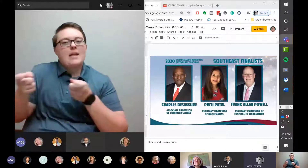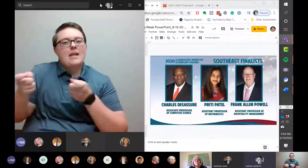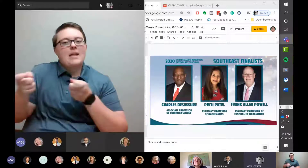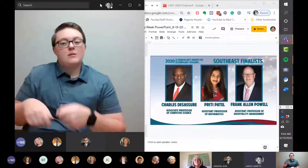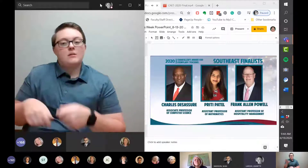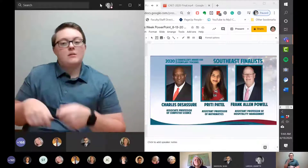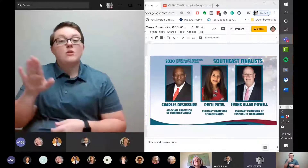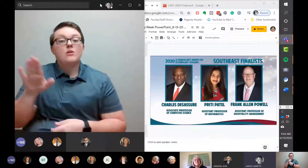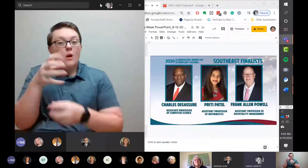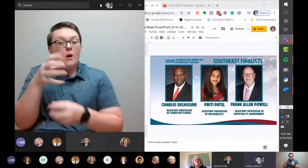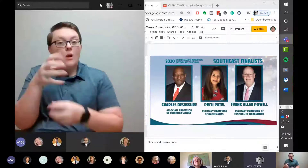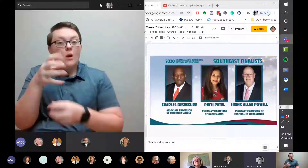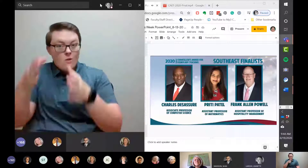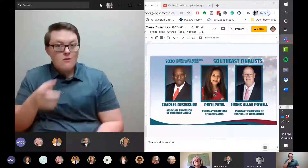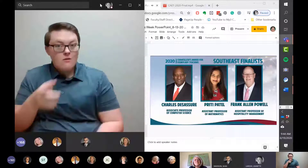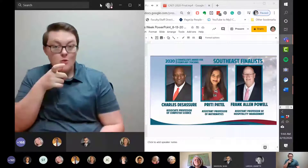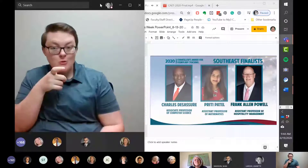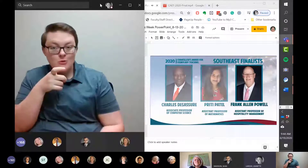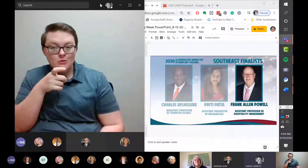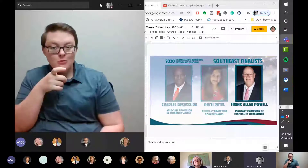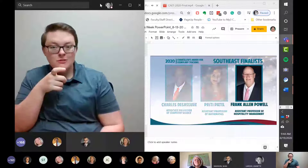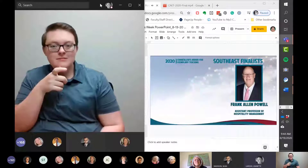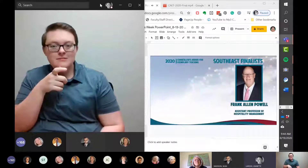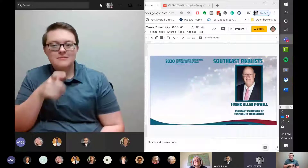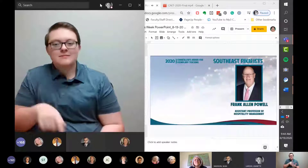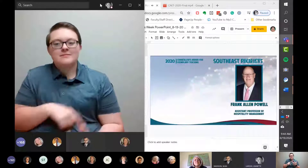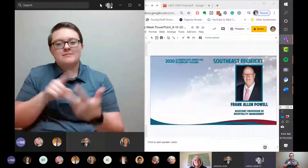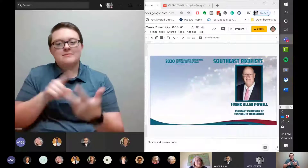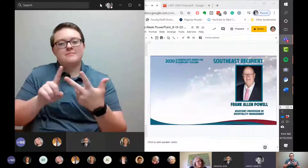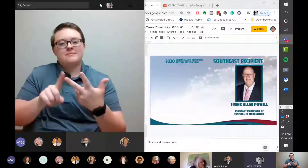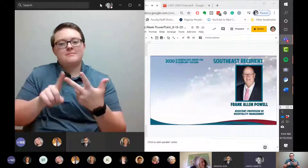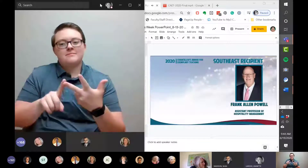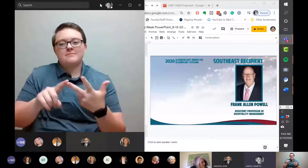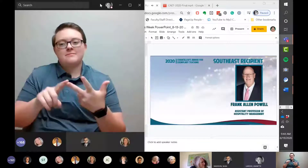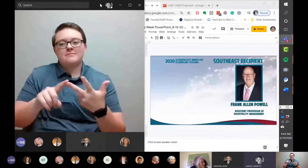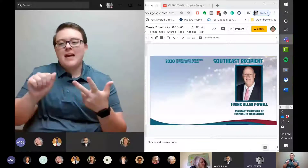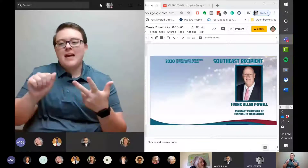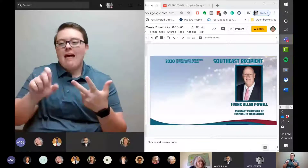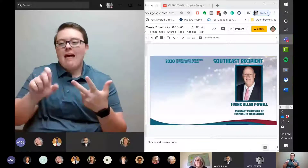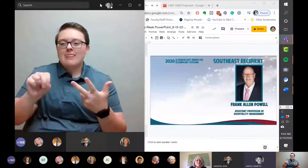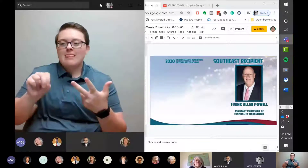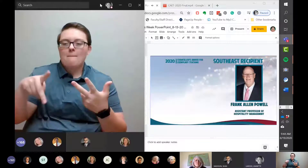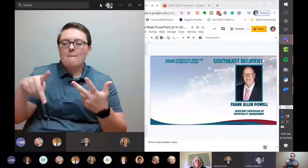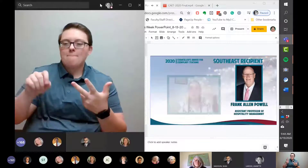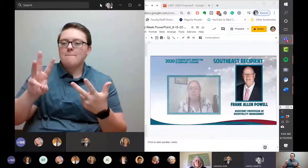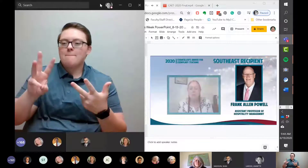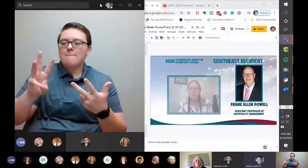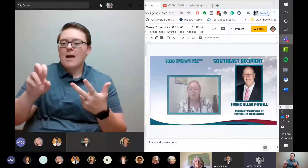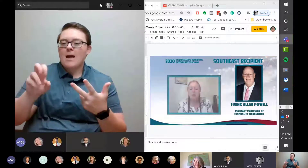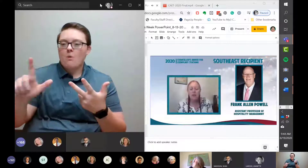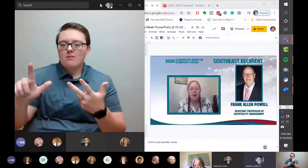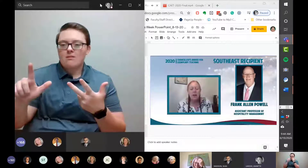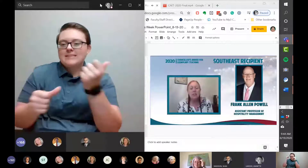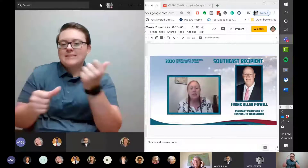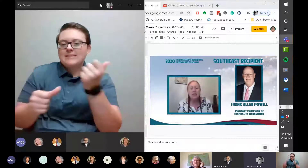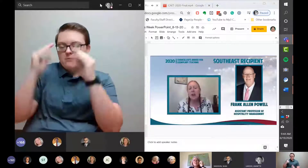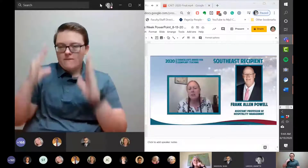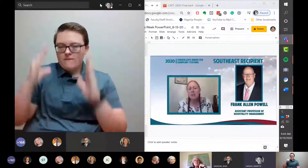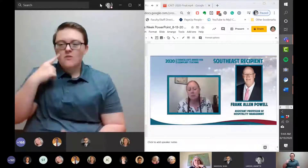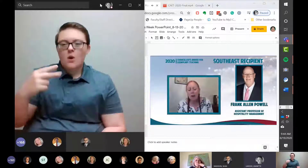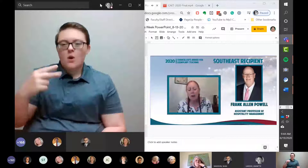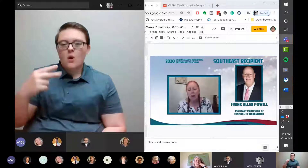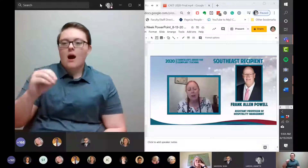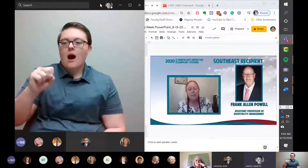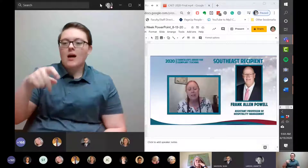Campus is Mr. Allenpal, Assistant Professor of Hospitality Management. Since